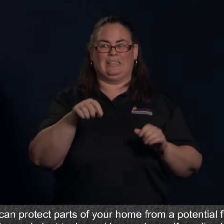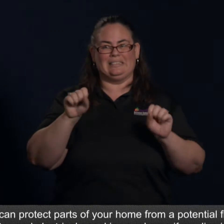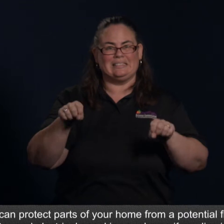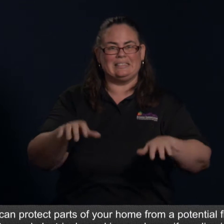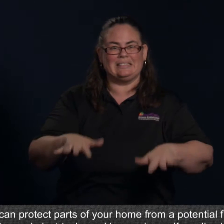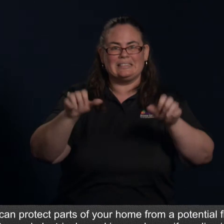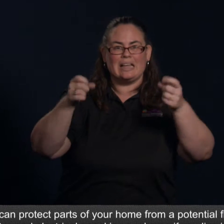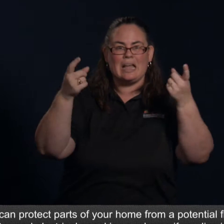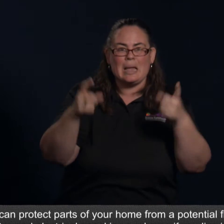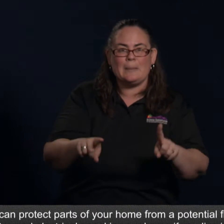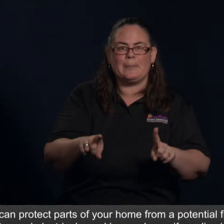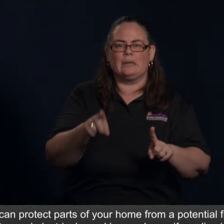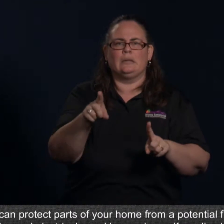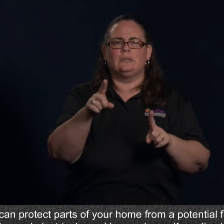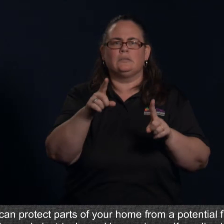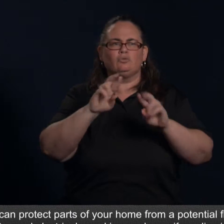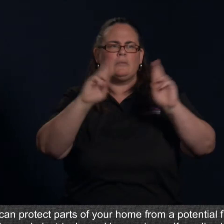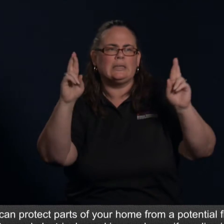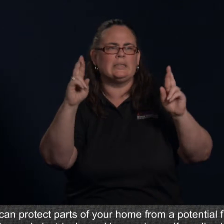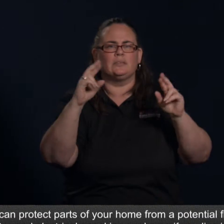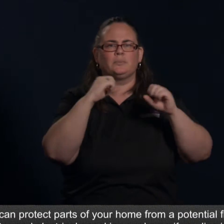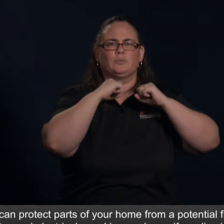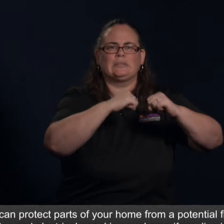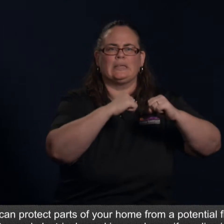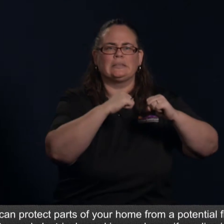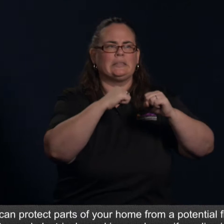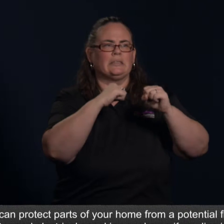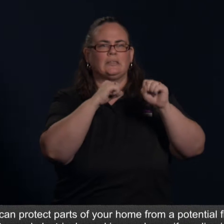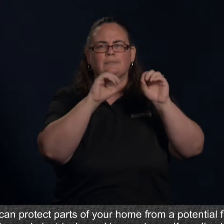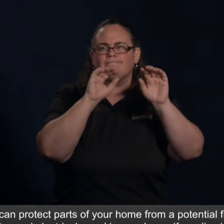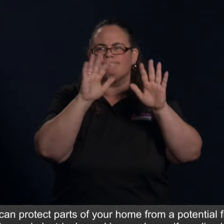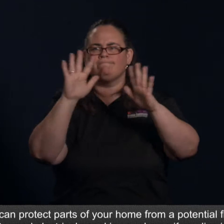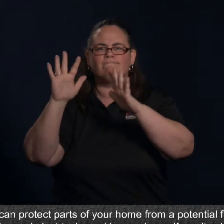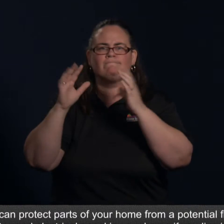You can protect parts of your home from a potential flood.